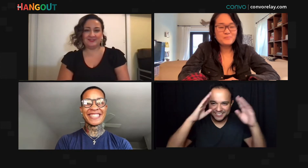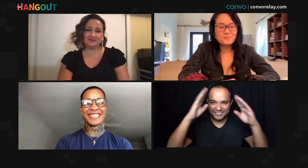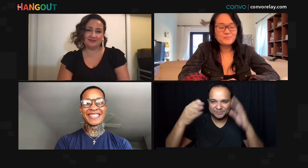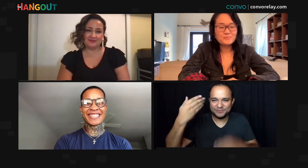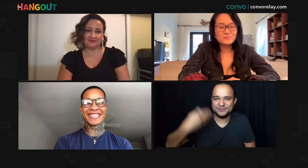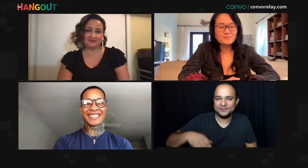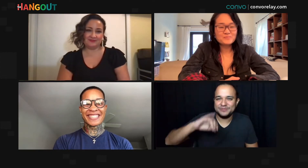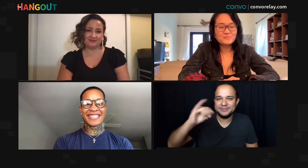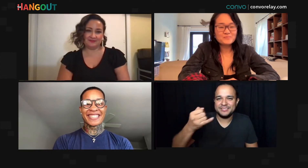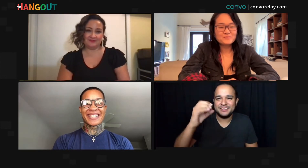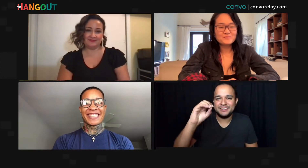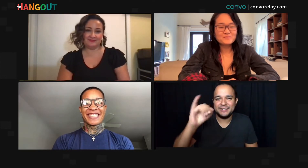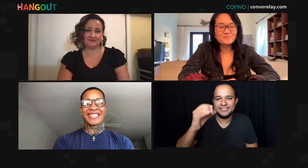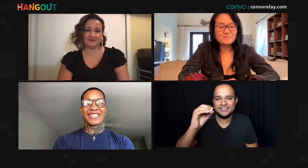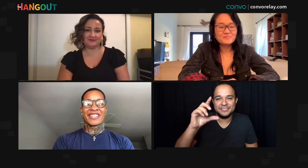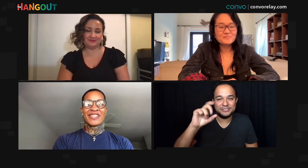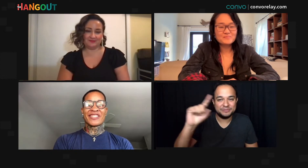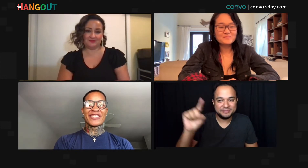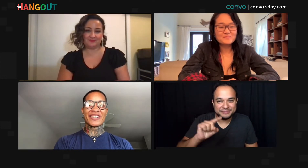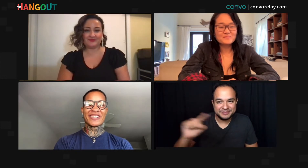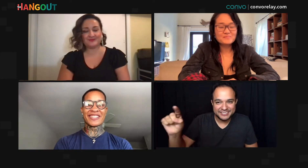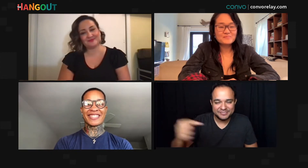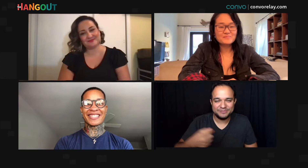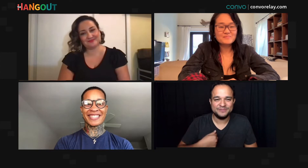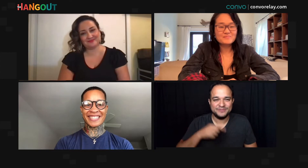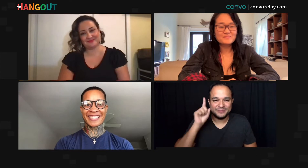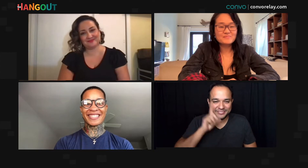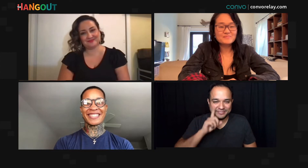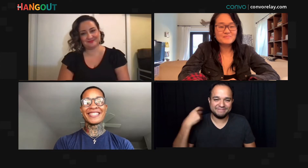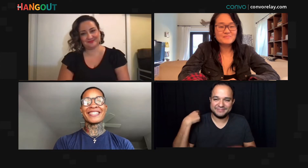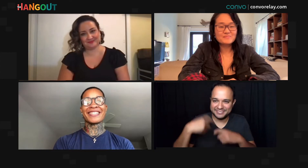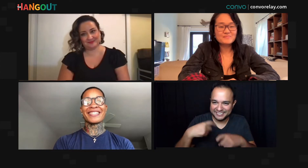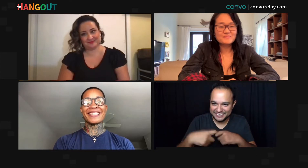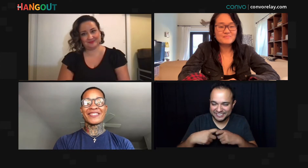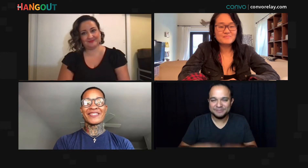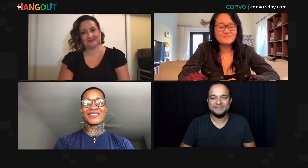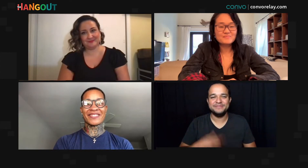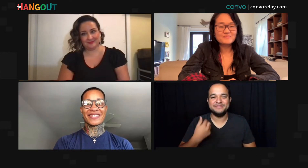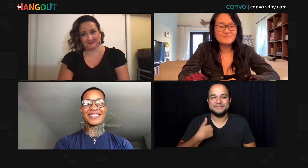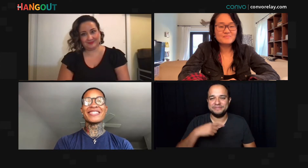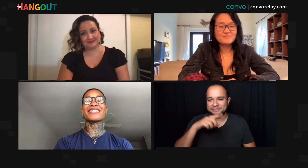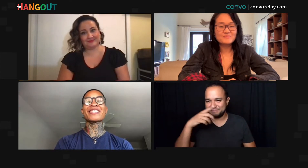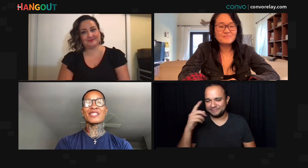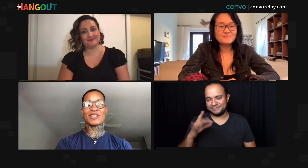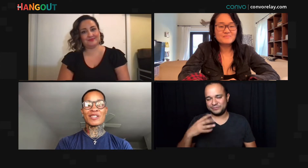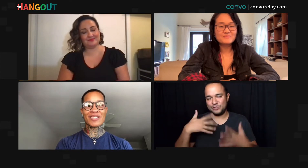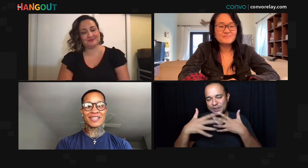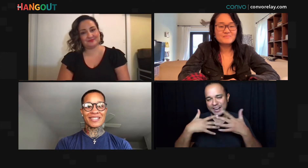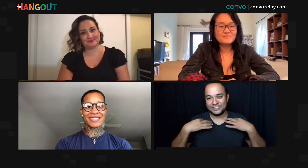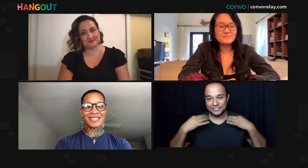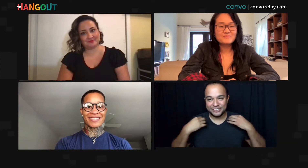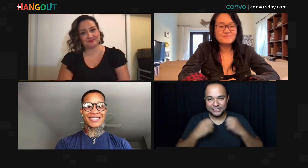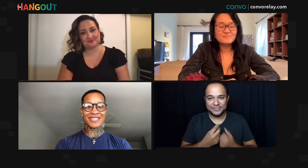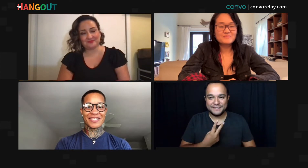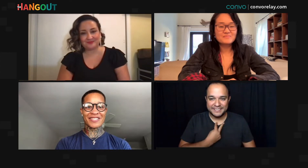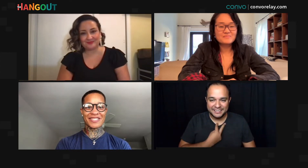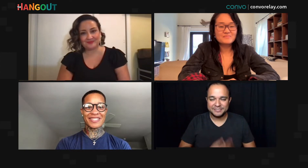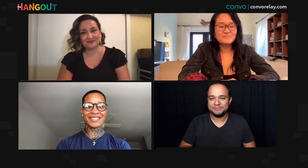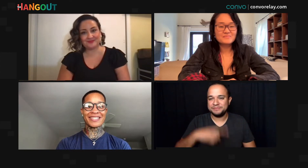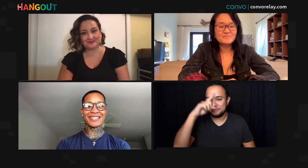Jojo. Hello, everybody. My name is Jojo Lopez. I'm a deaf Latino. And I'm wearing a gray